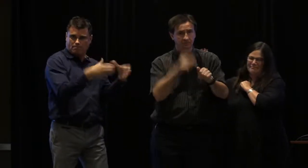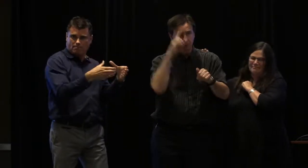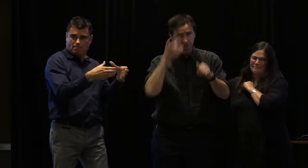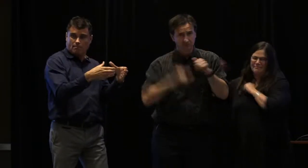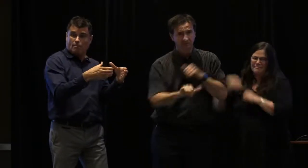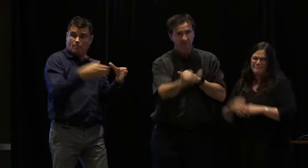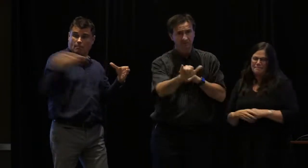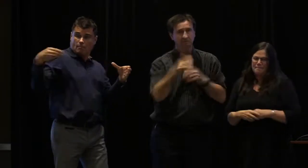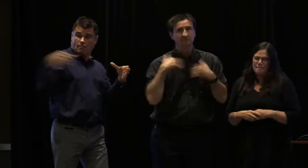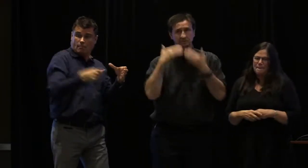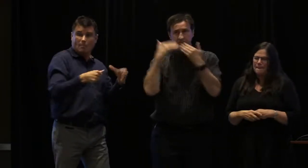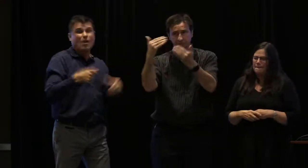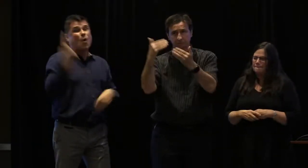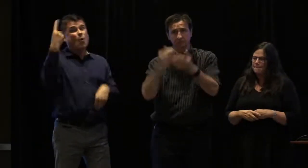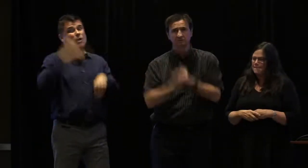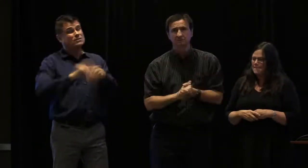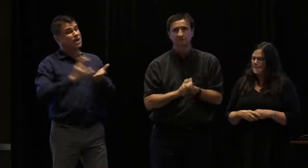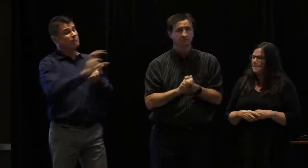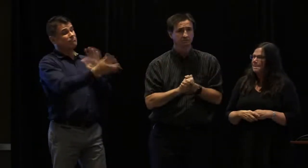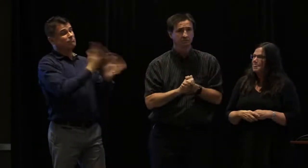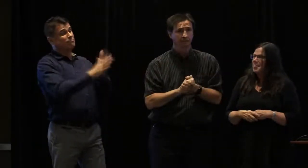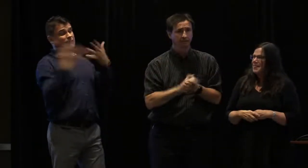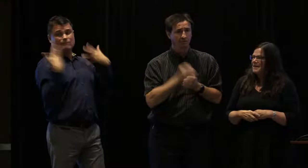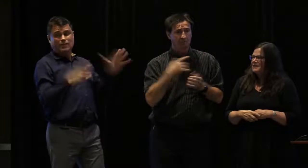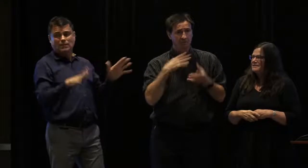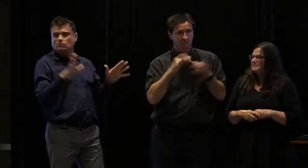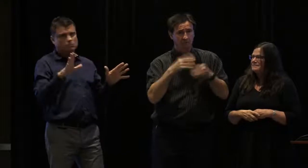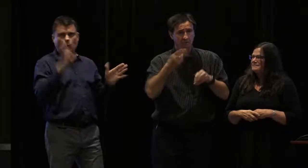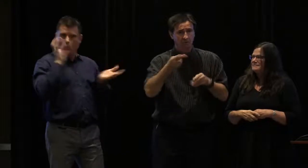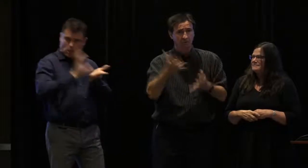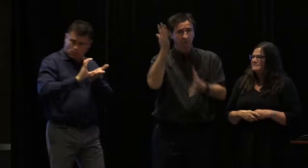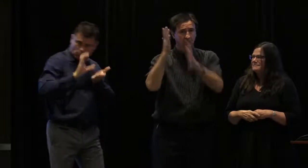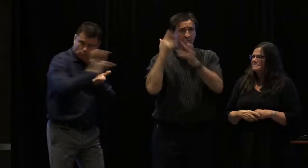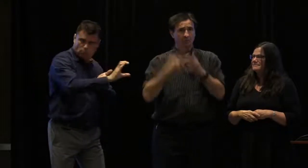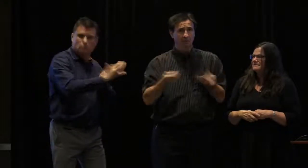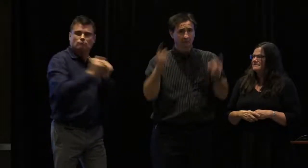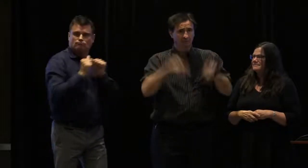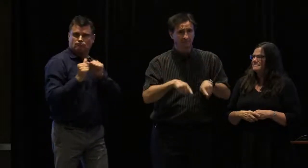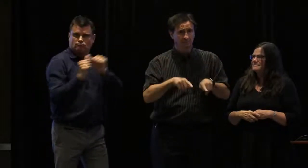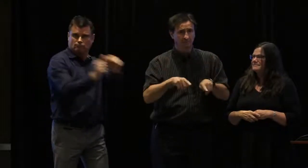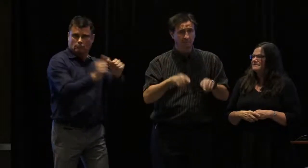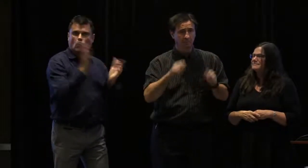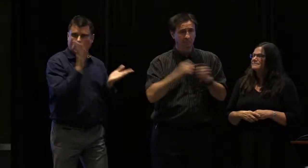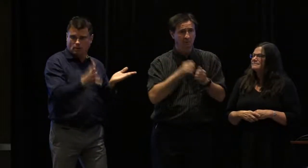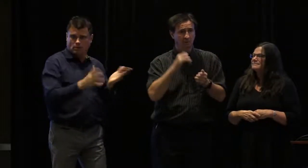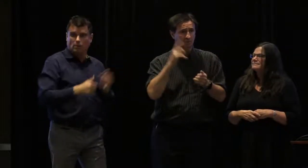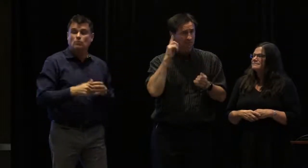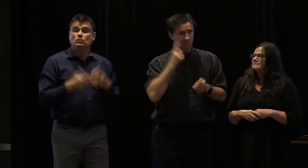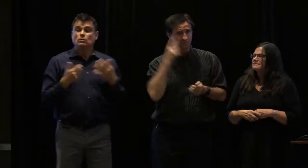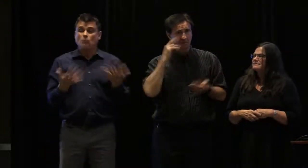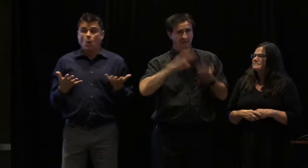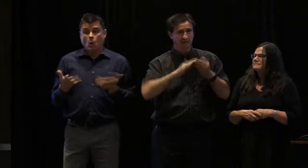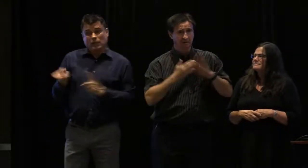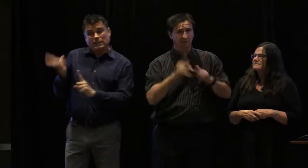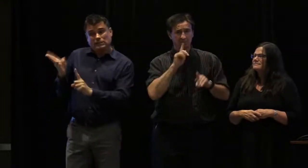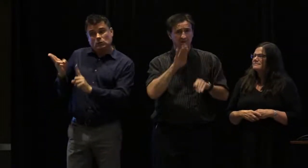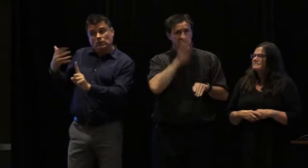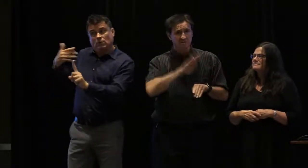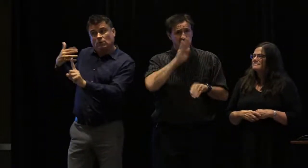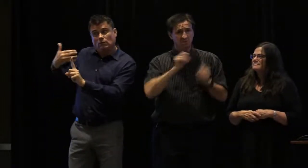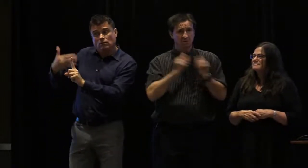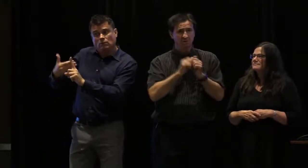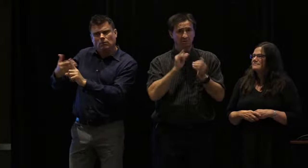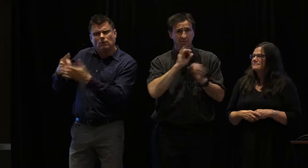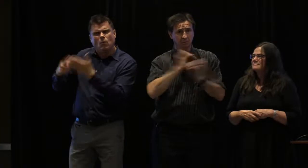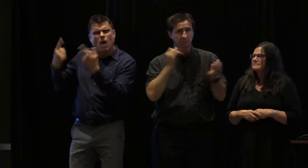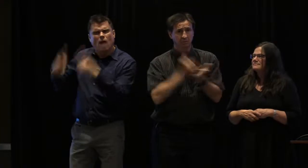are hoping that it doesn't stop at 2 years, but that it becomes an ongoing program.